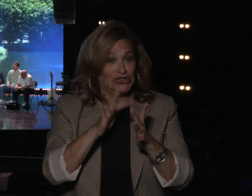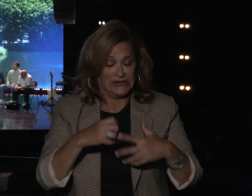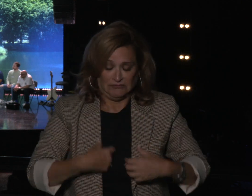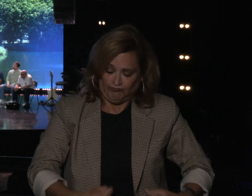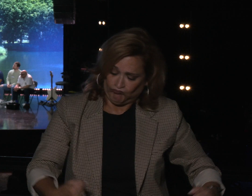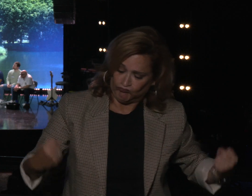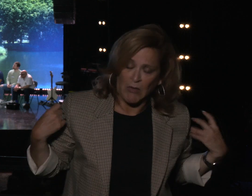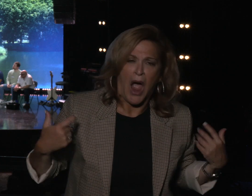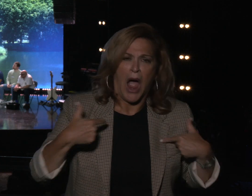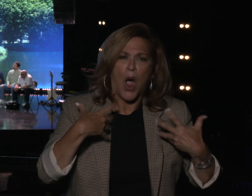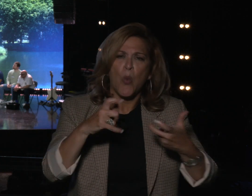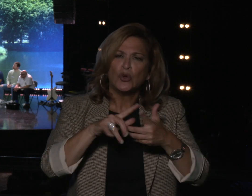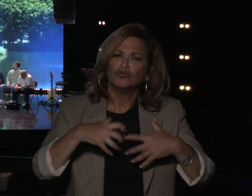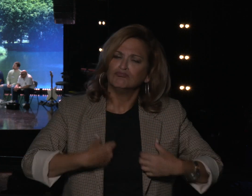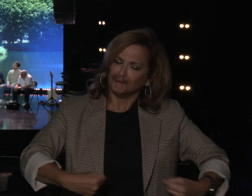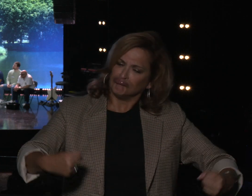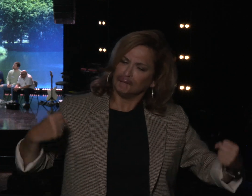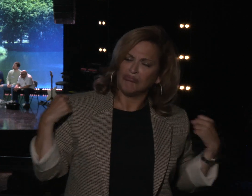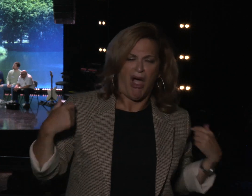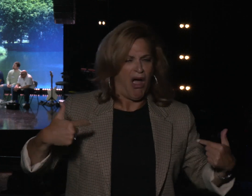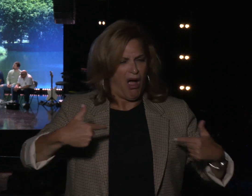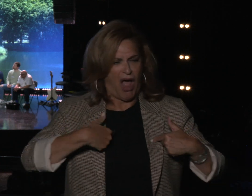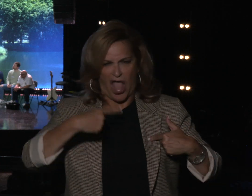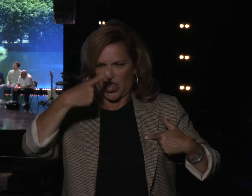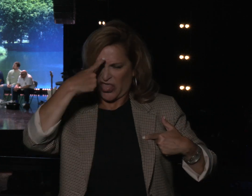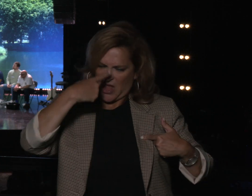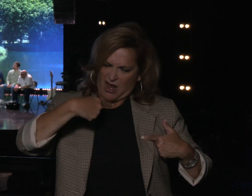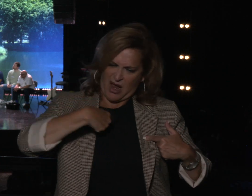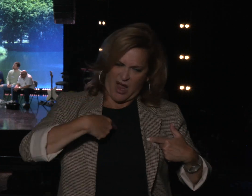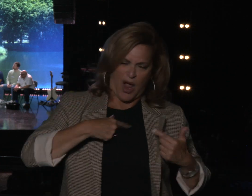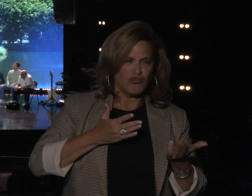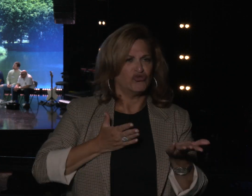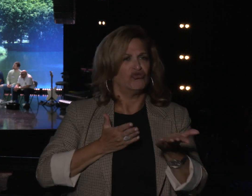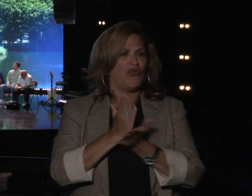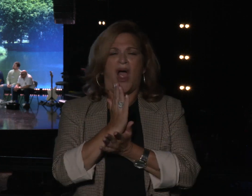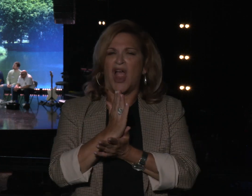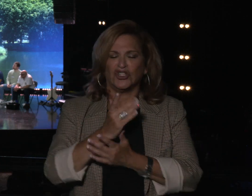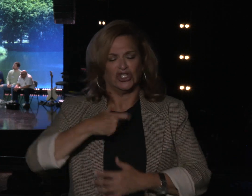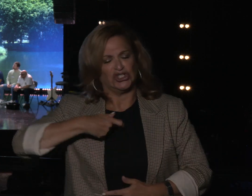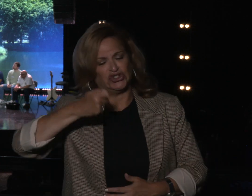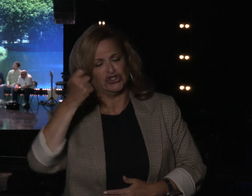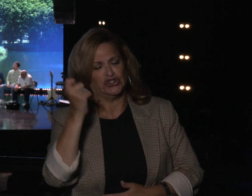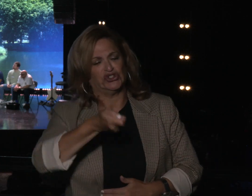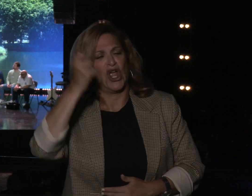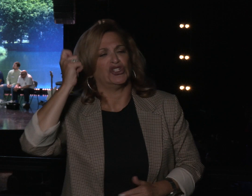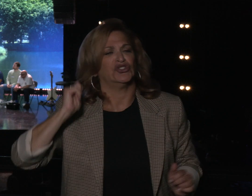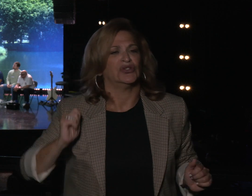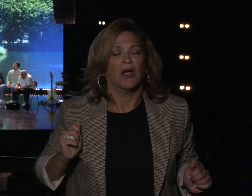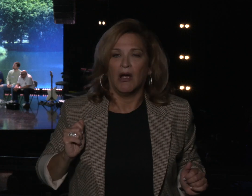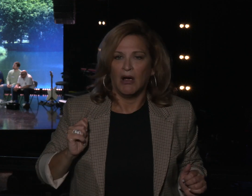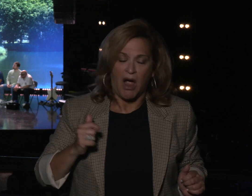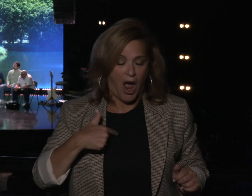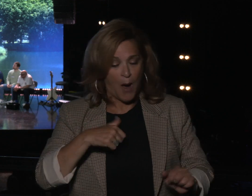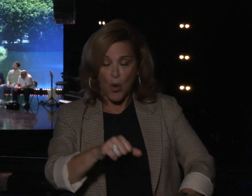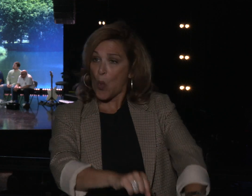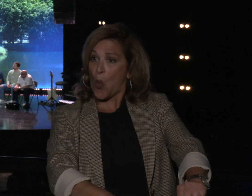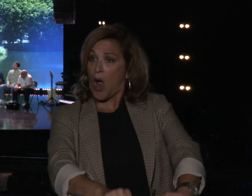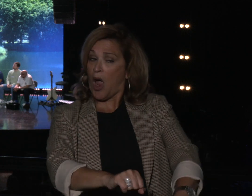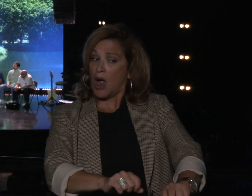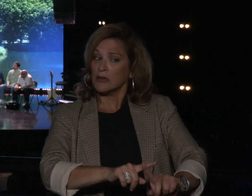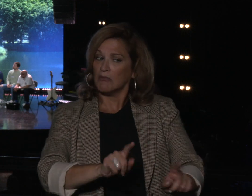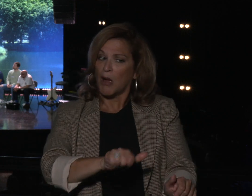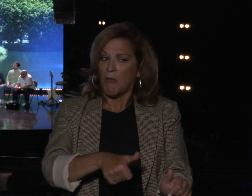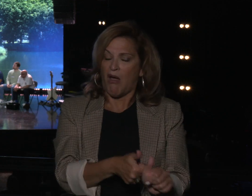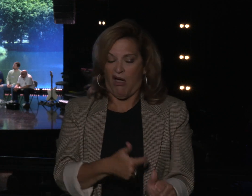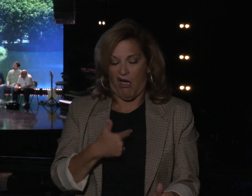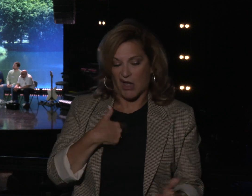I take off that self-righteous, that self-entitled, judgy, like that thing as if I'm washing your feet, but I still got my, no, I